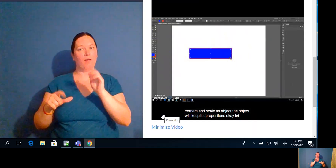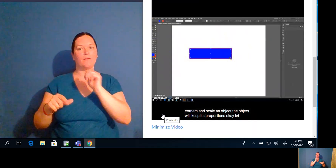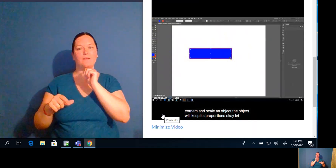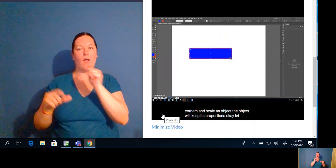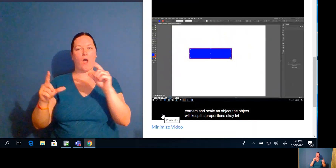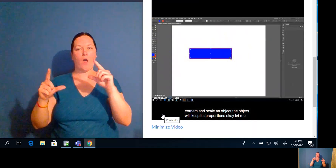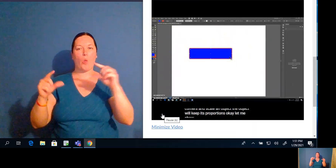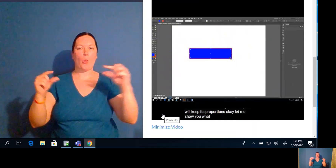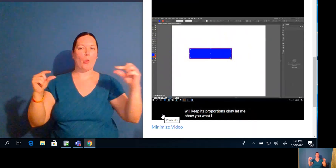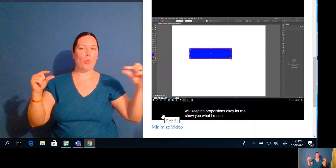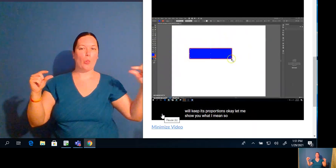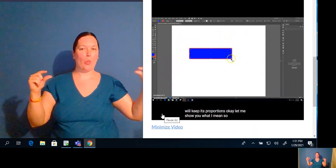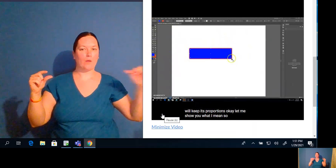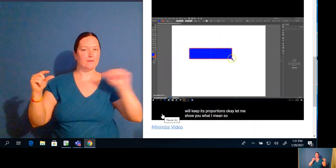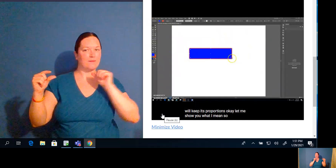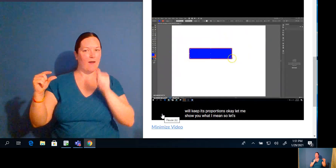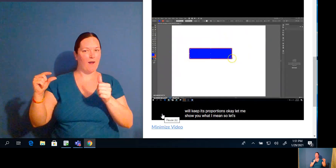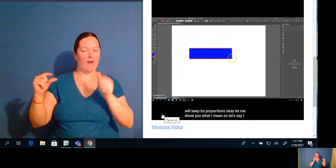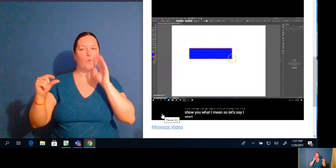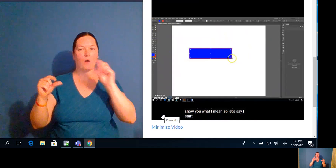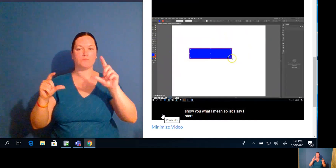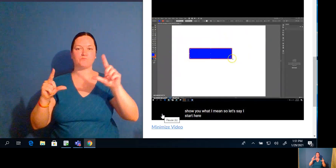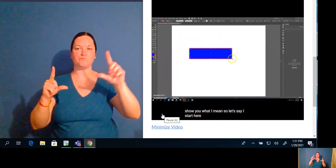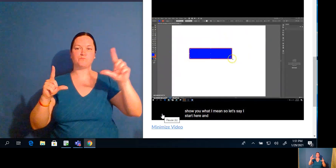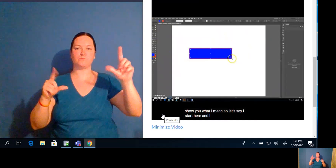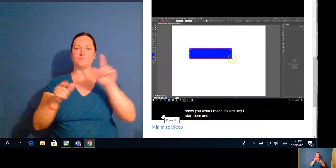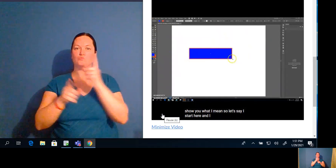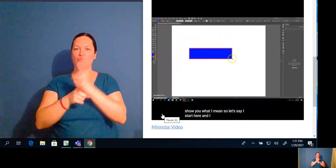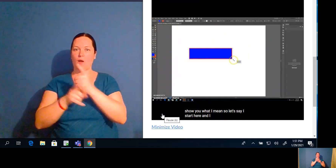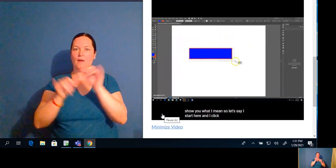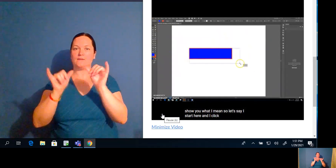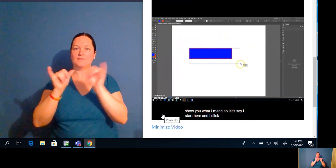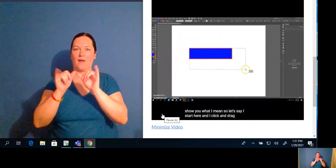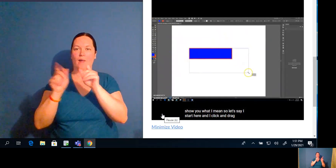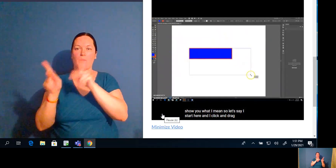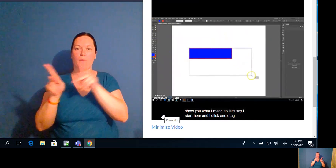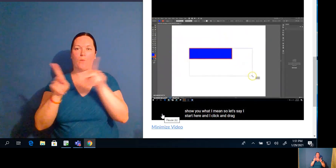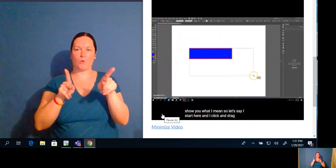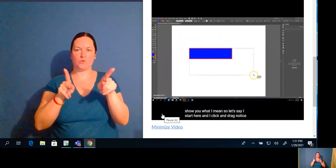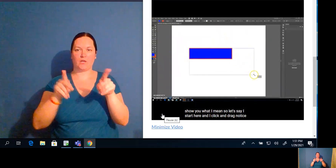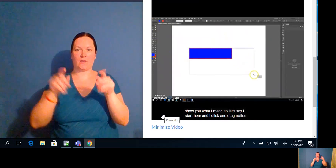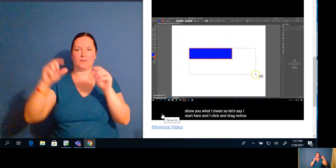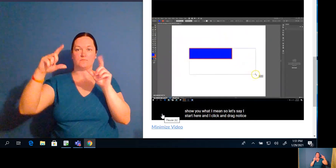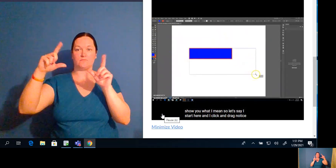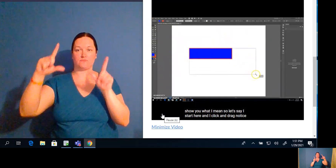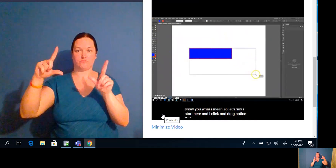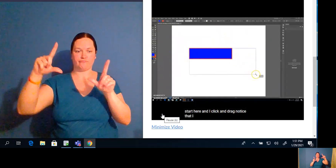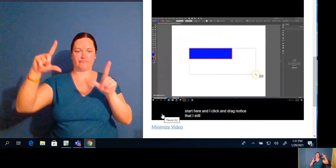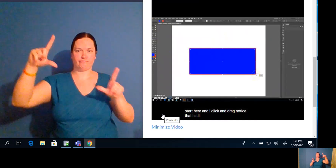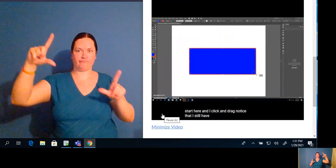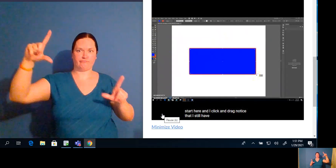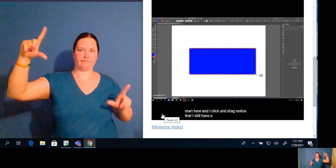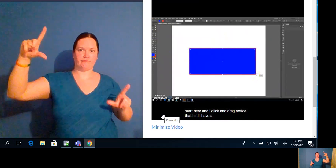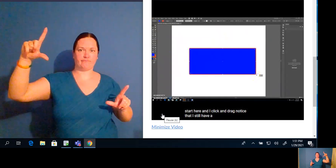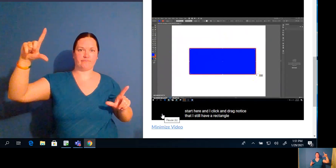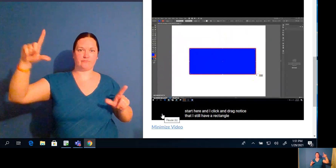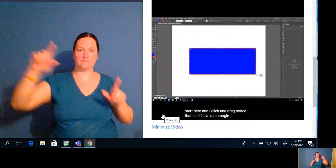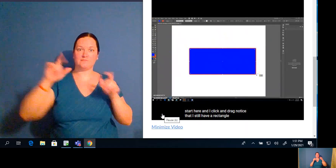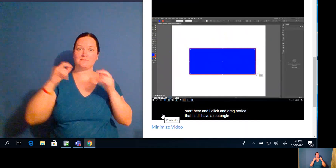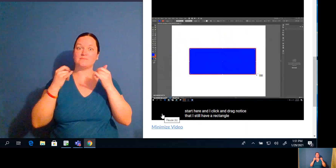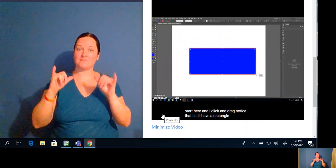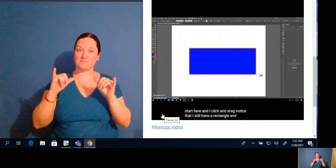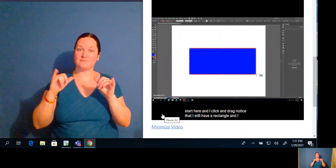proportions. Okay, let me show you what I mean. So let's say I start here and I click and drag. Notice that I still